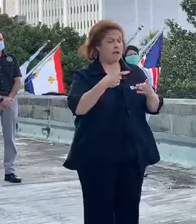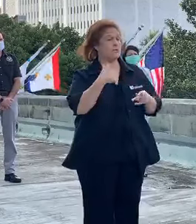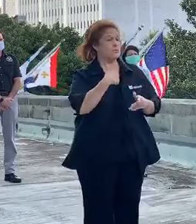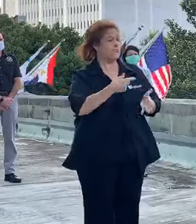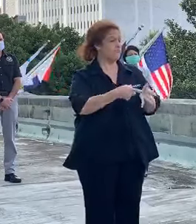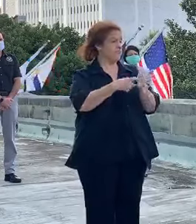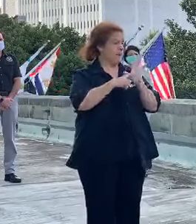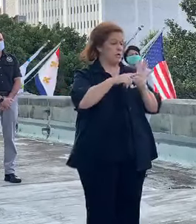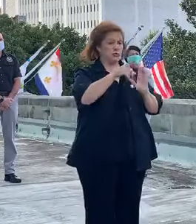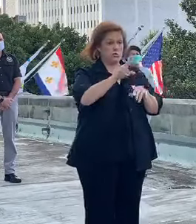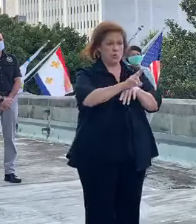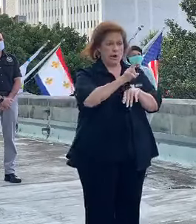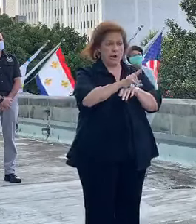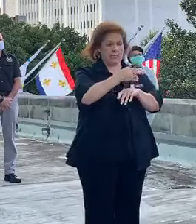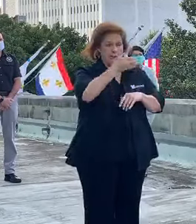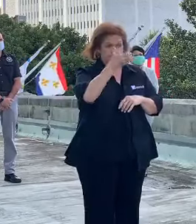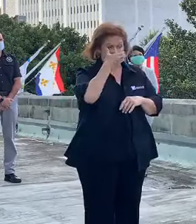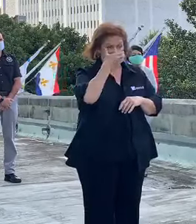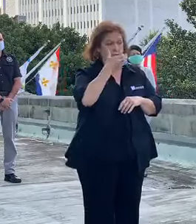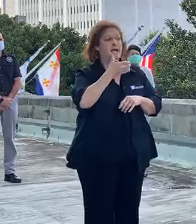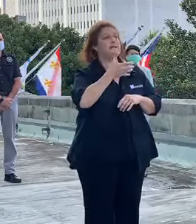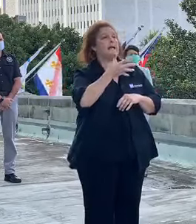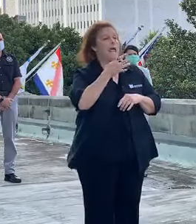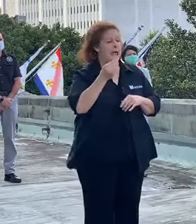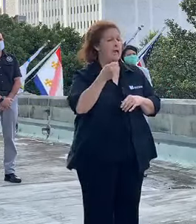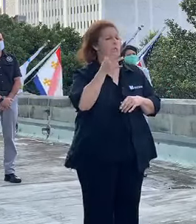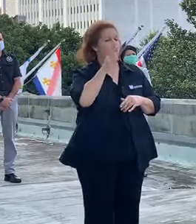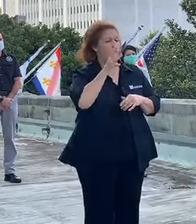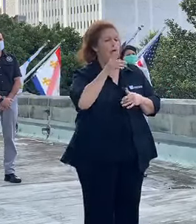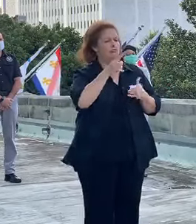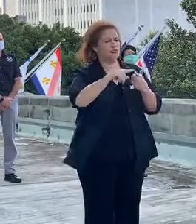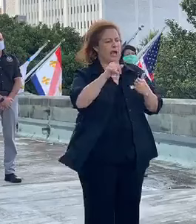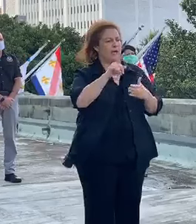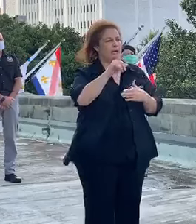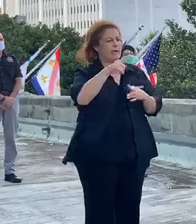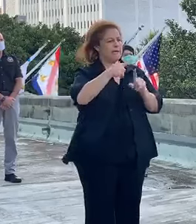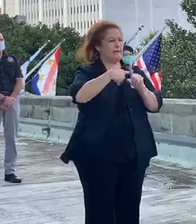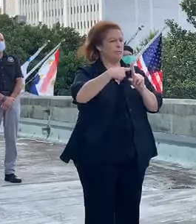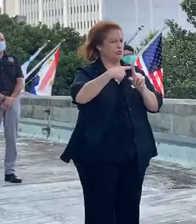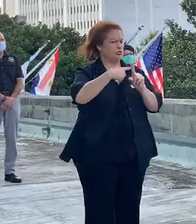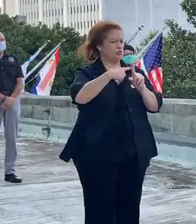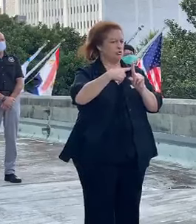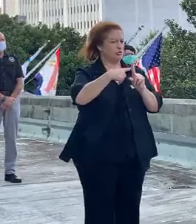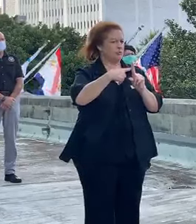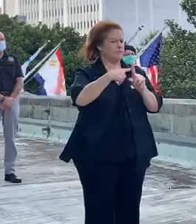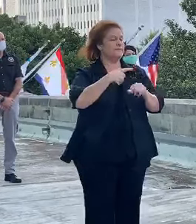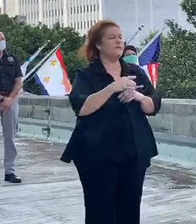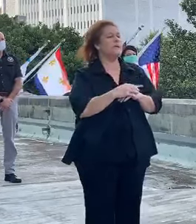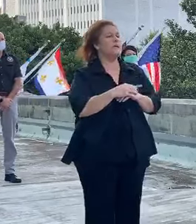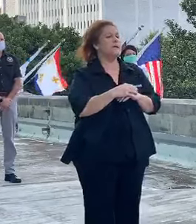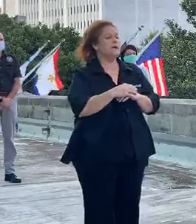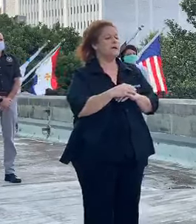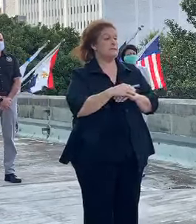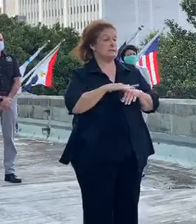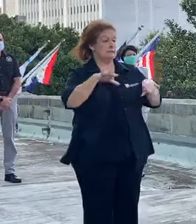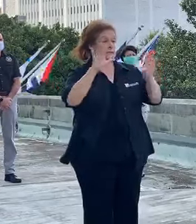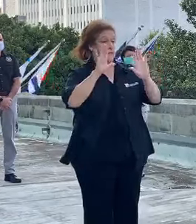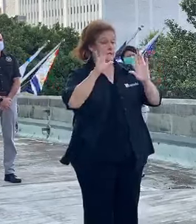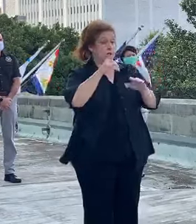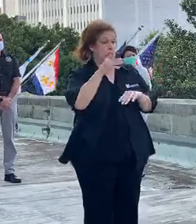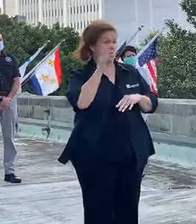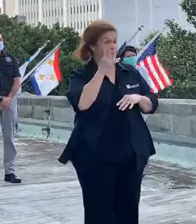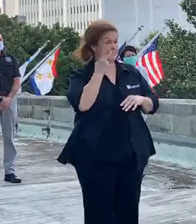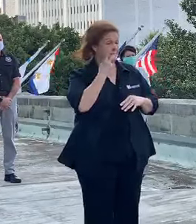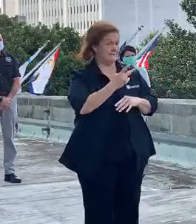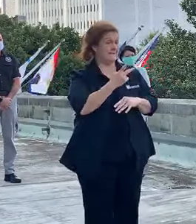mandating that you wear a mask and you will have your temperature checked upon entrance. Starting this Sunday, you will see that our